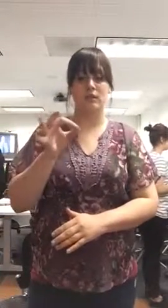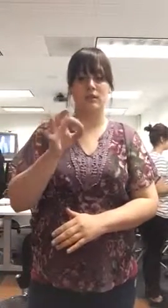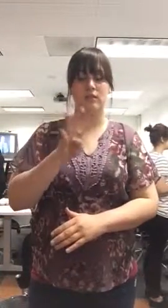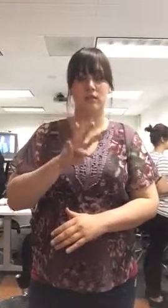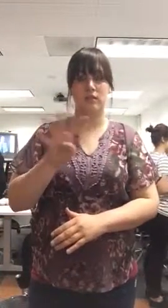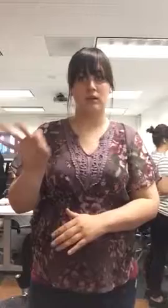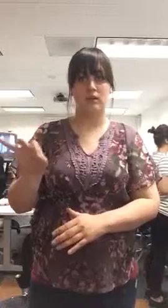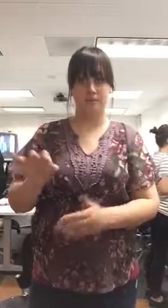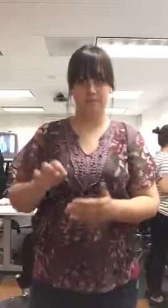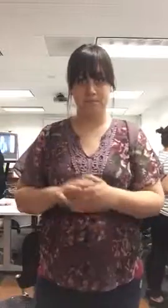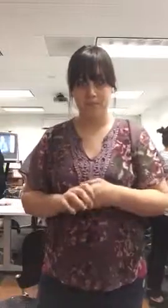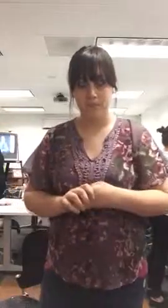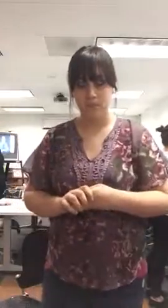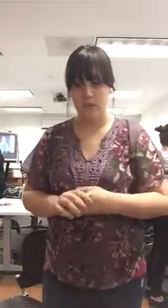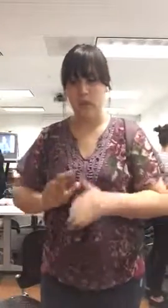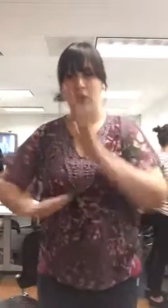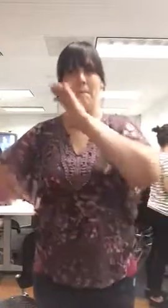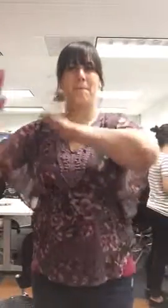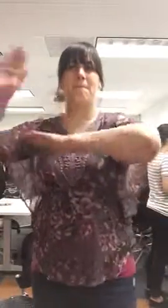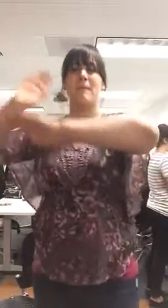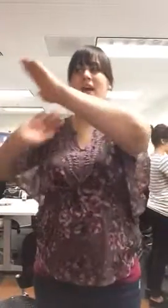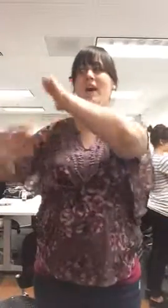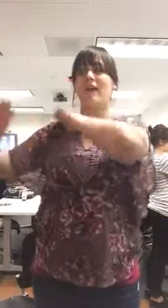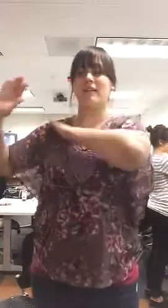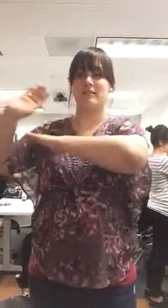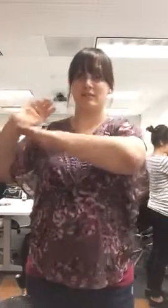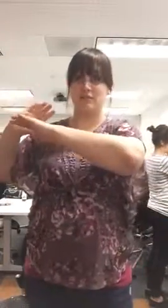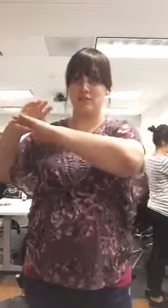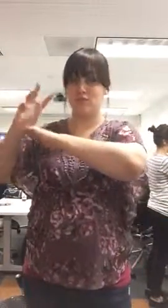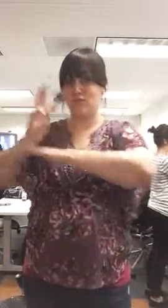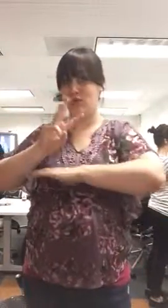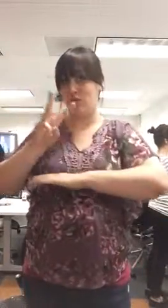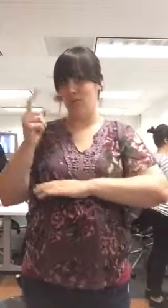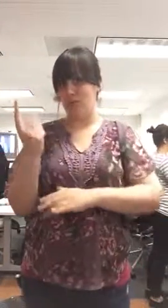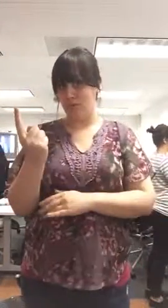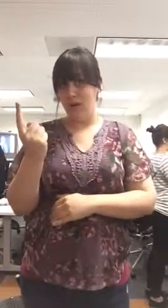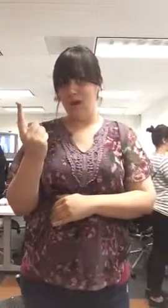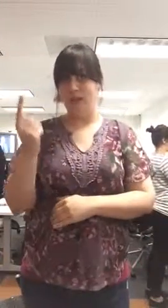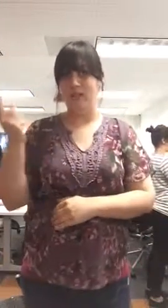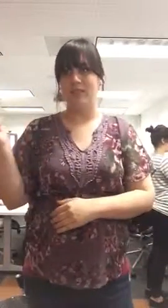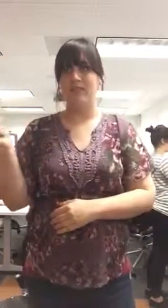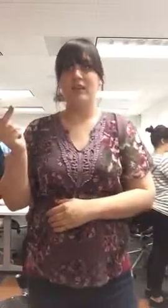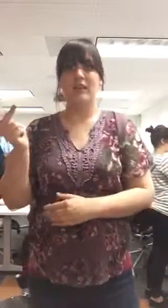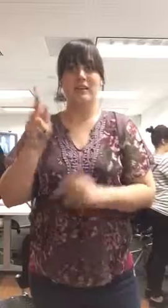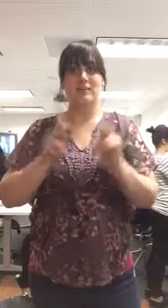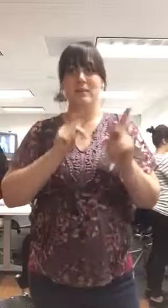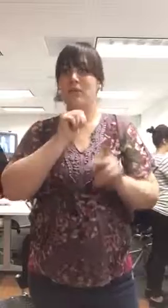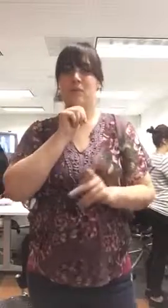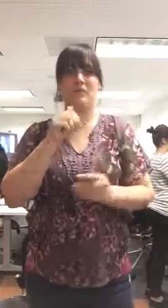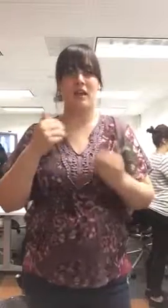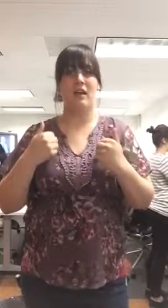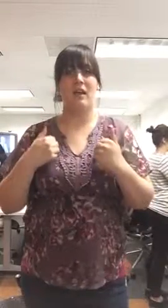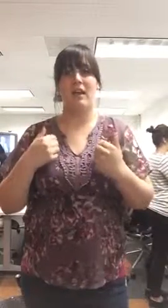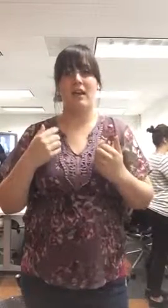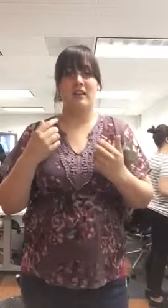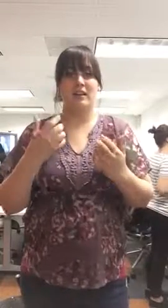were pessimist, you'd go all the way back to World War I. These people have not had a chance to catch their breath, except for the brief period here